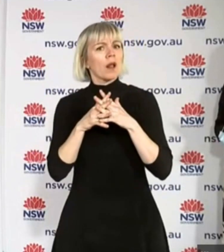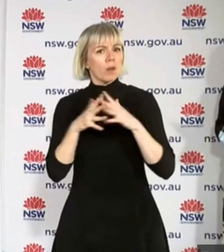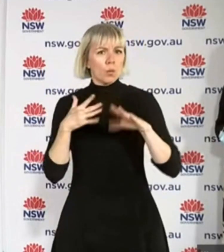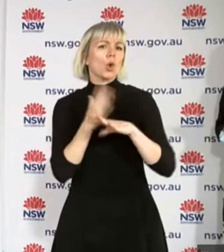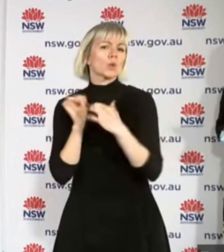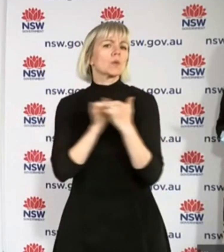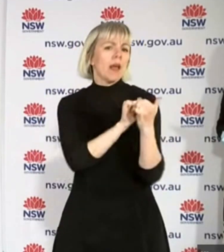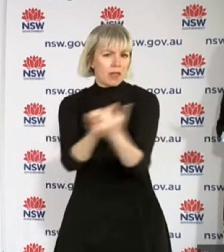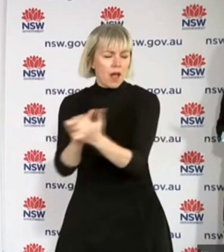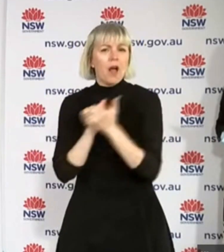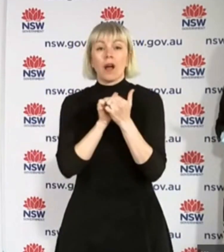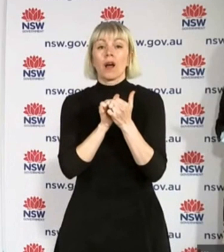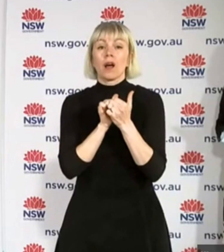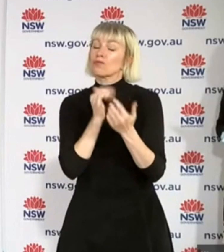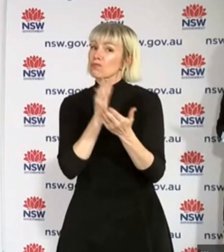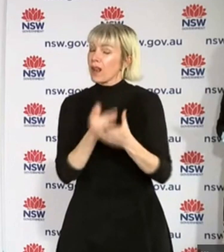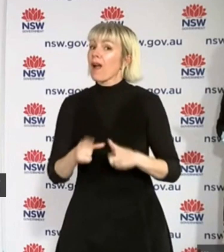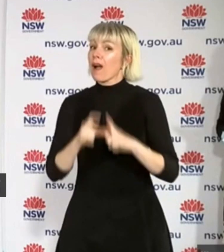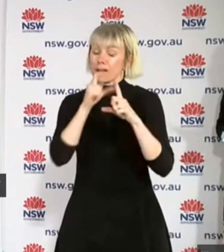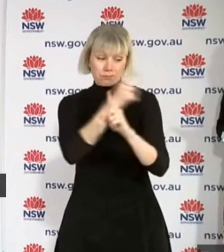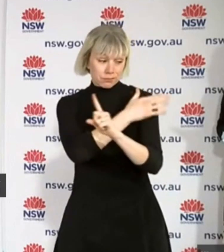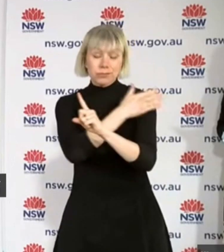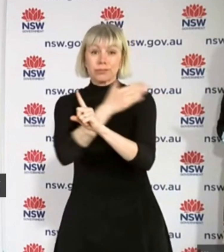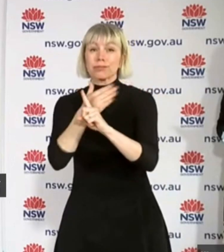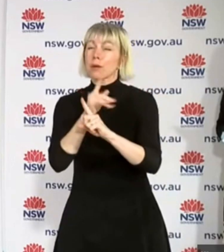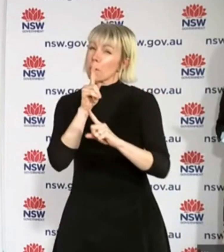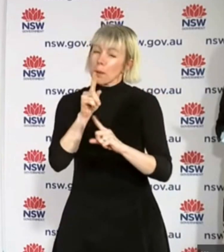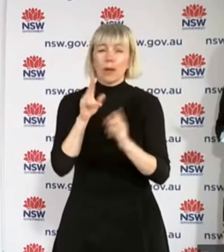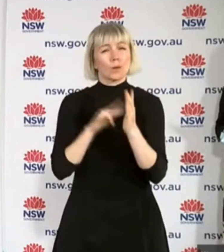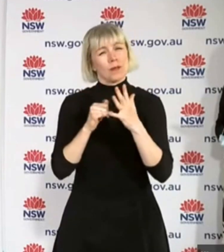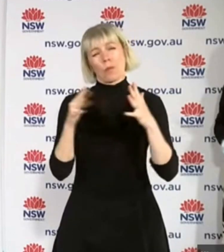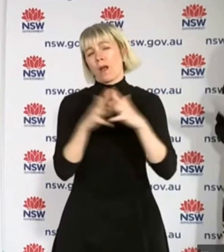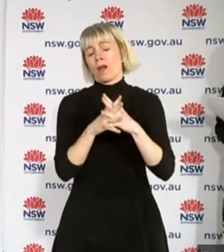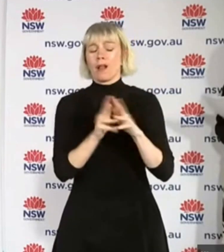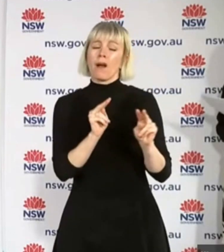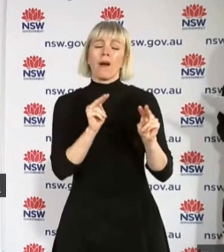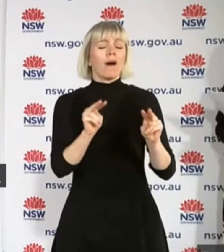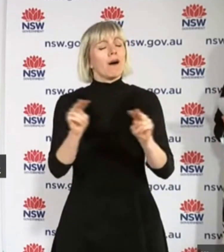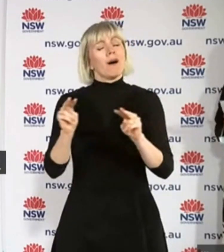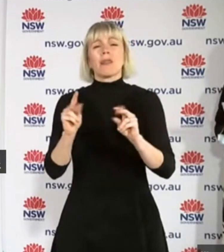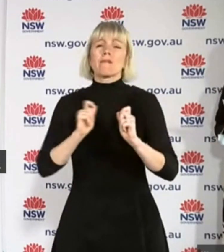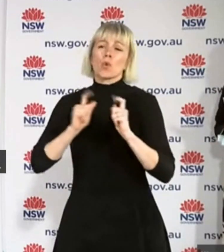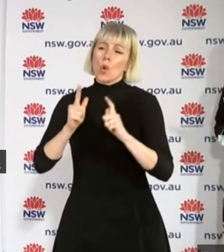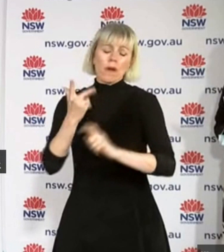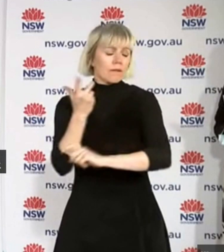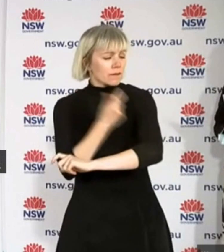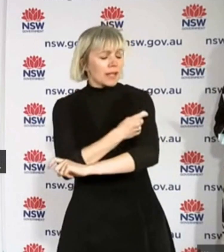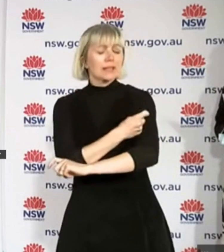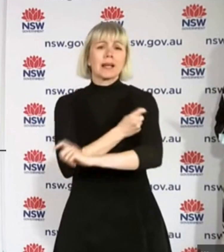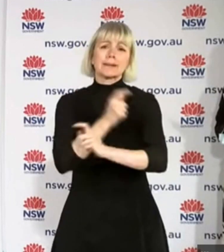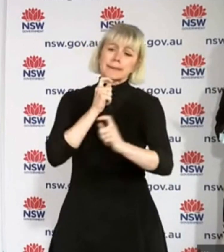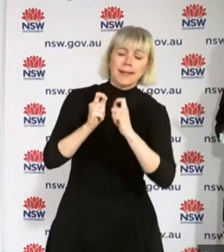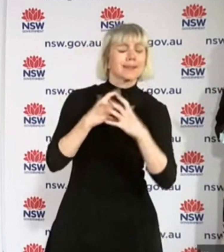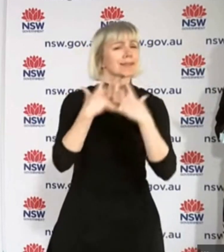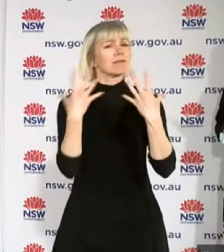difficult days, the people of New South Wales have stood together to achieve this outstanding result, and will now stand together as we move